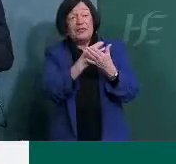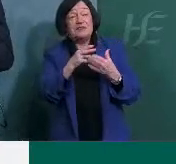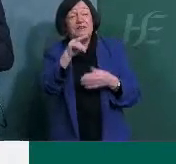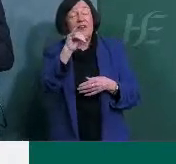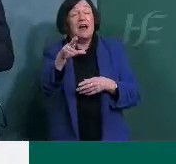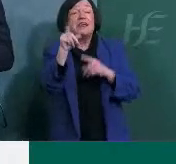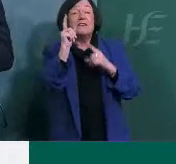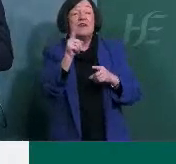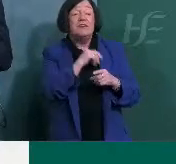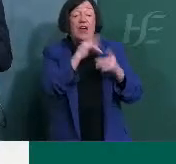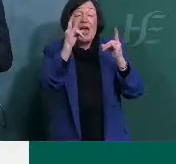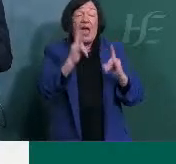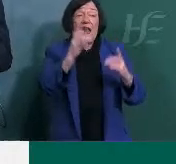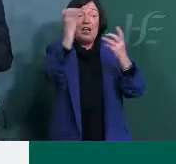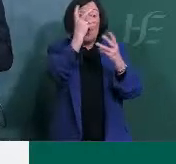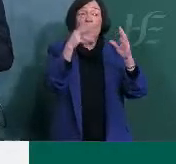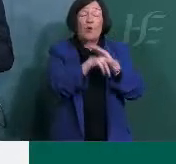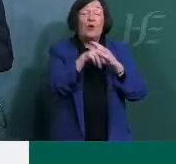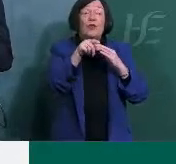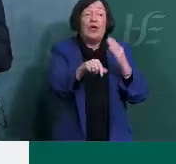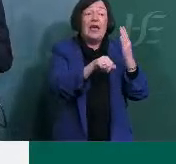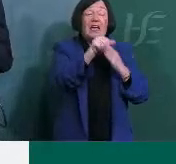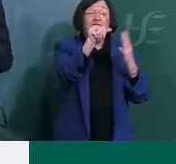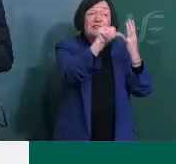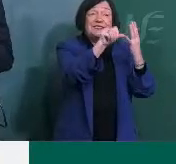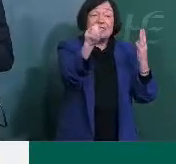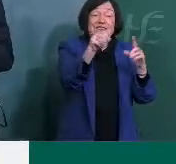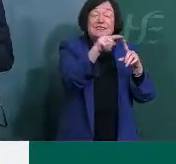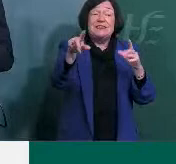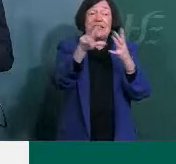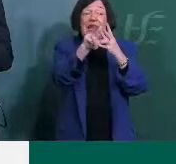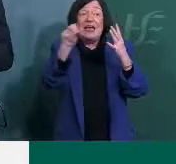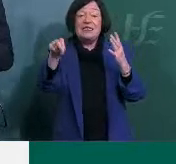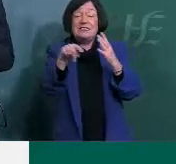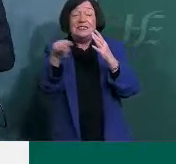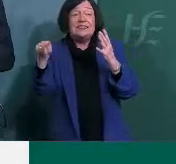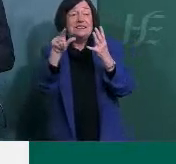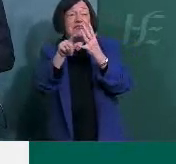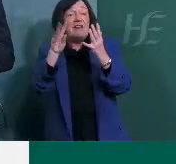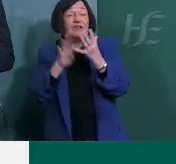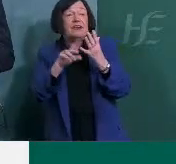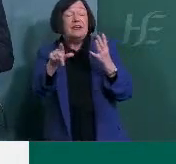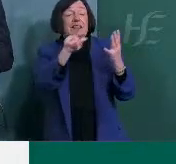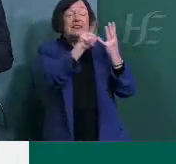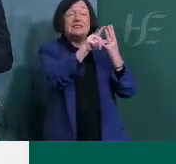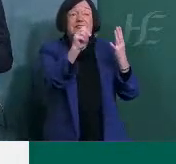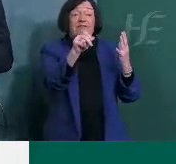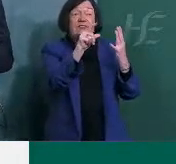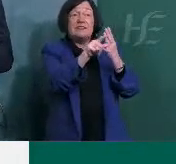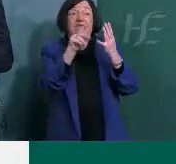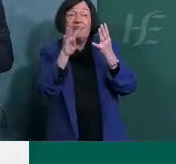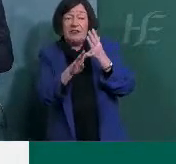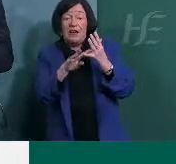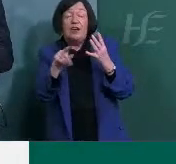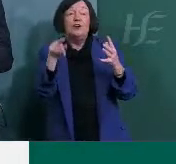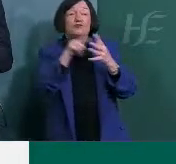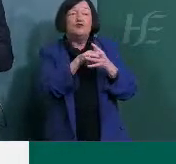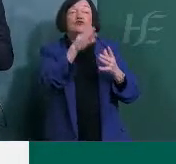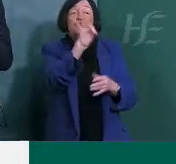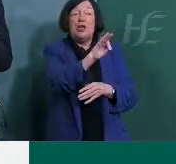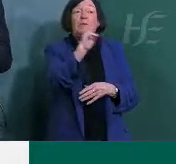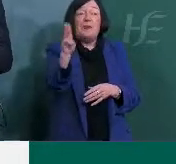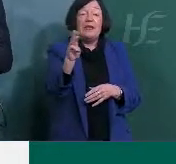then prior to healthcare workers related to those aged 60 to 80 to 79. So the 70-79s are going to be targeted through general